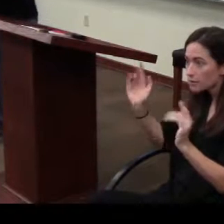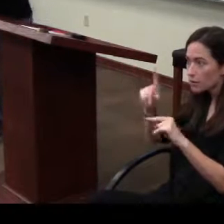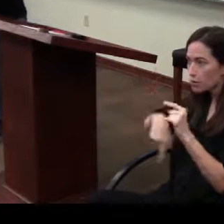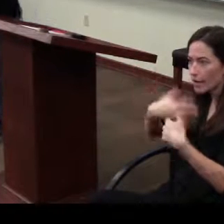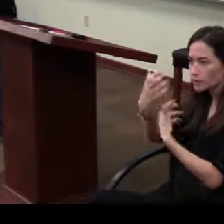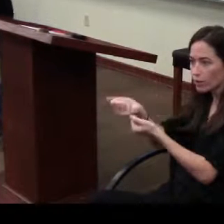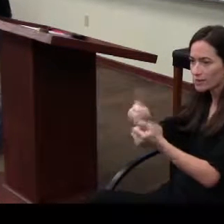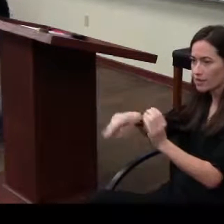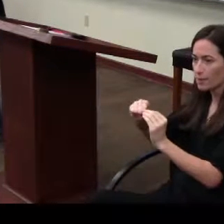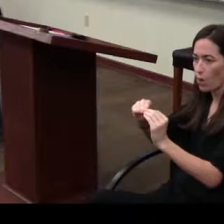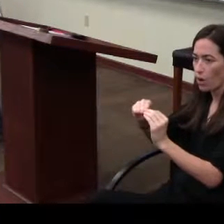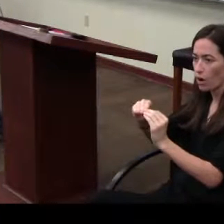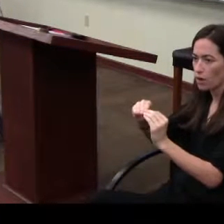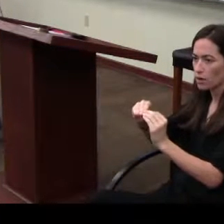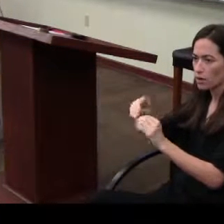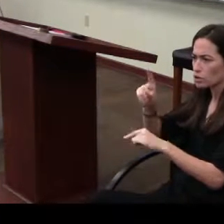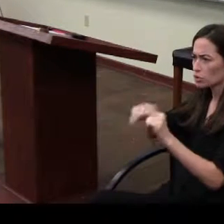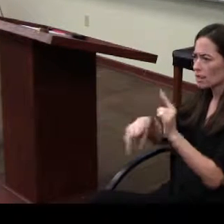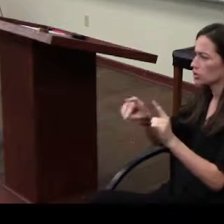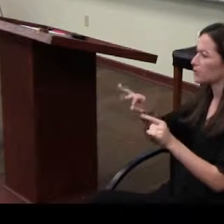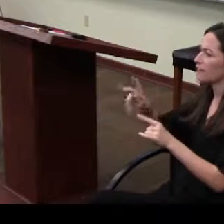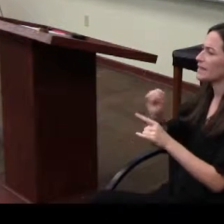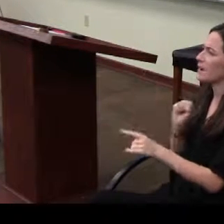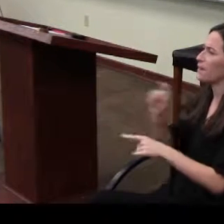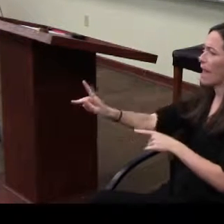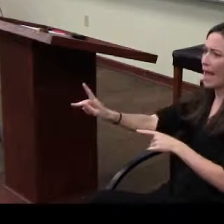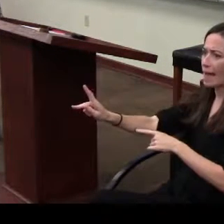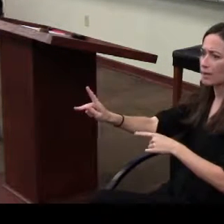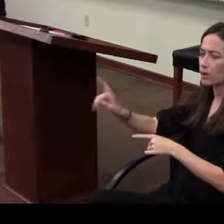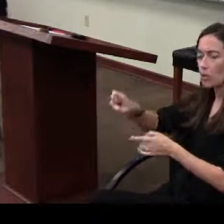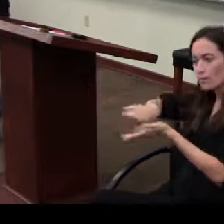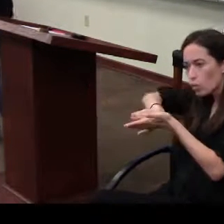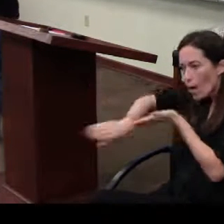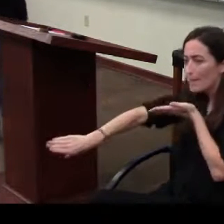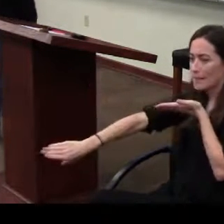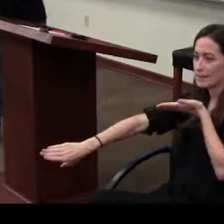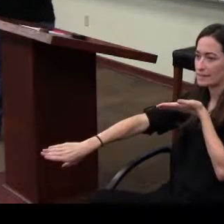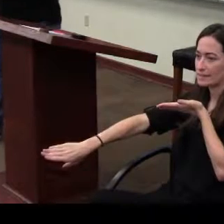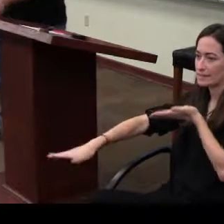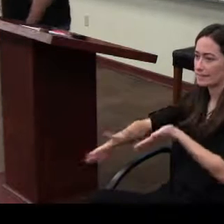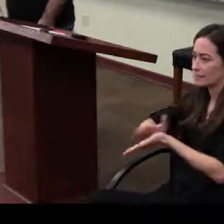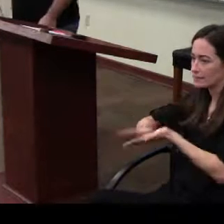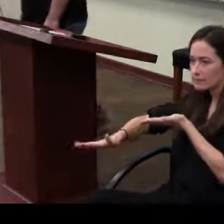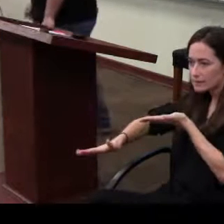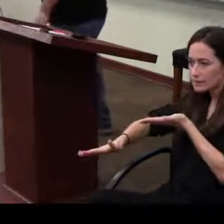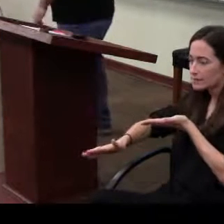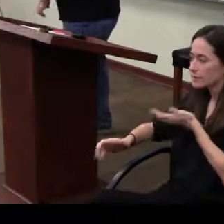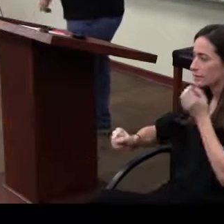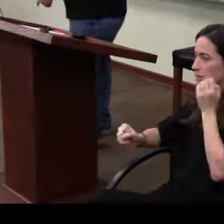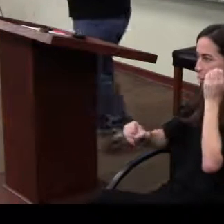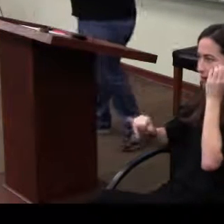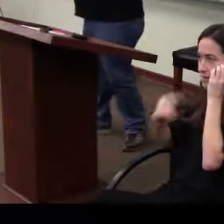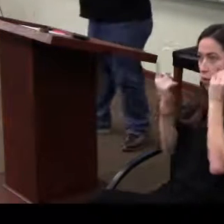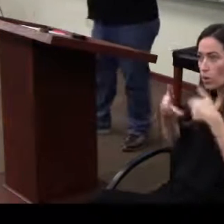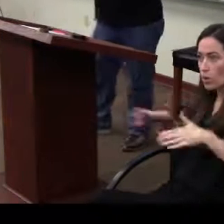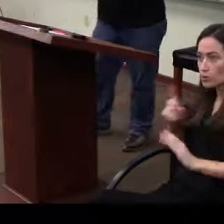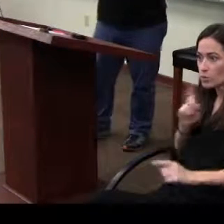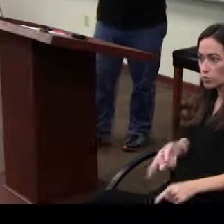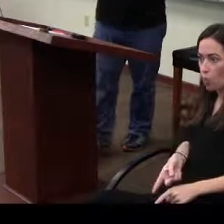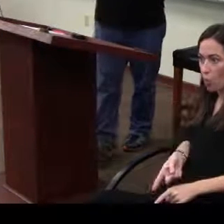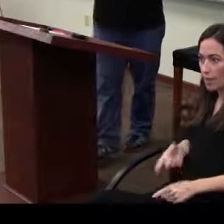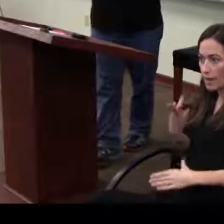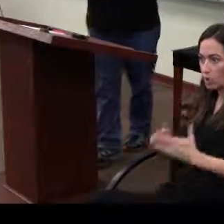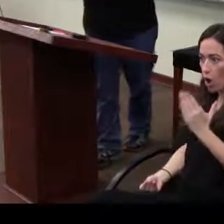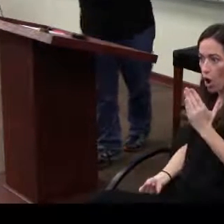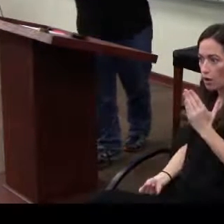trust it, right? You don't just put the data back and call it good. You need to wipe that box. Nuke it for mortar. It's the only way to be sure, right?